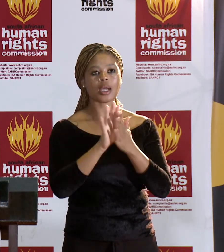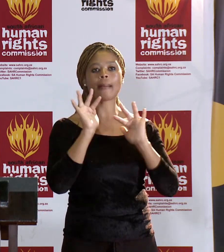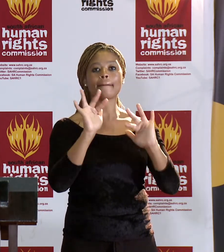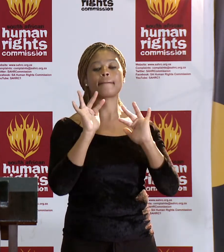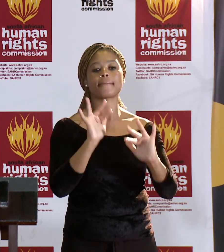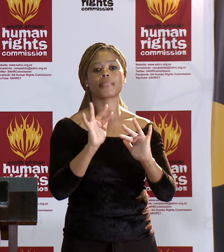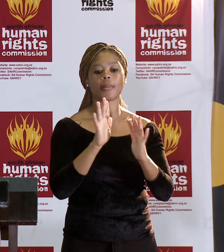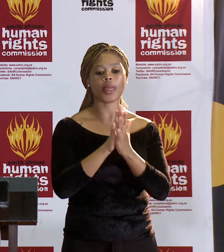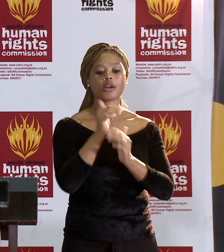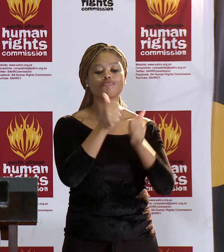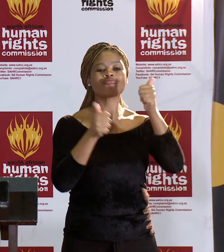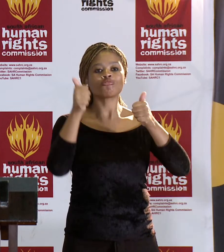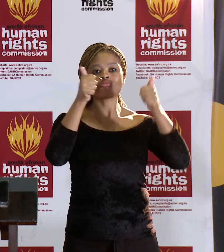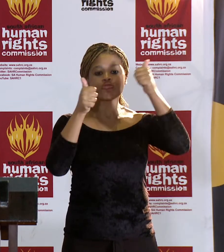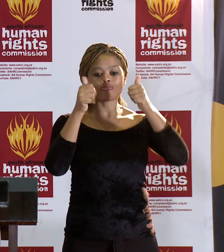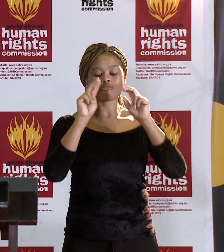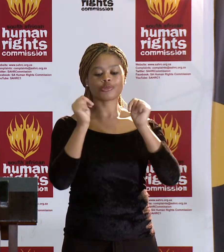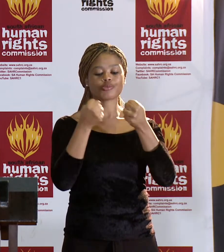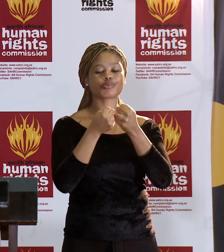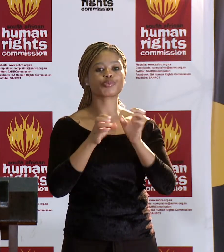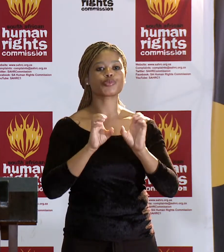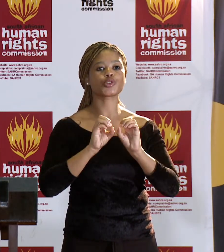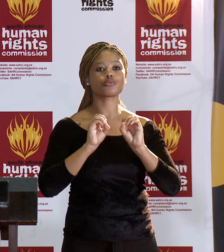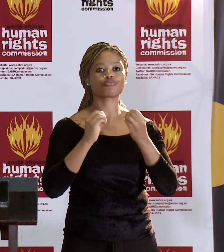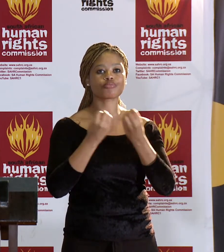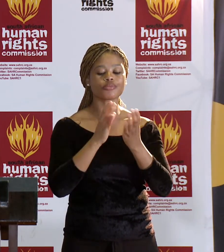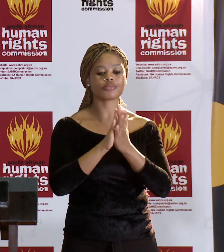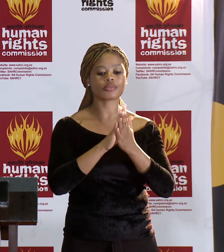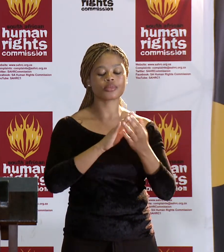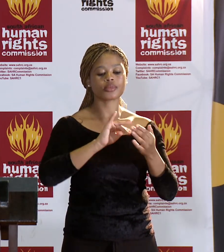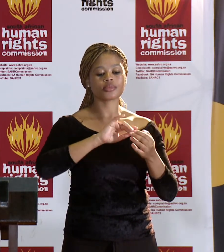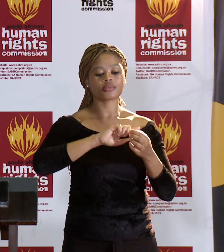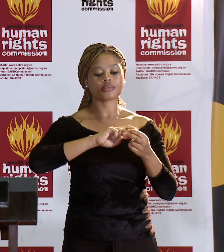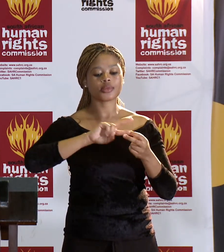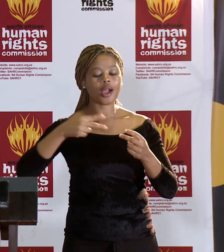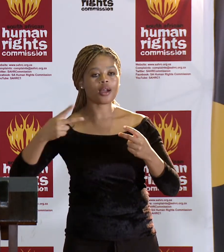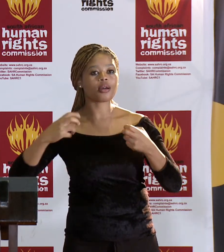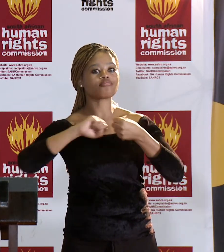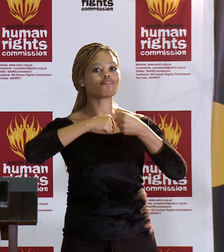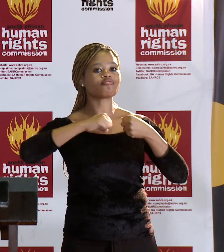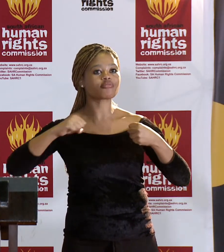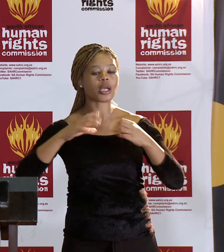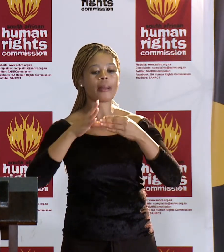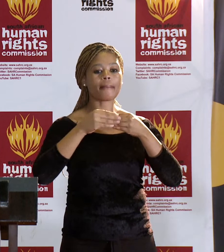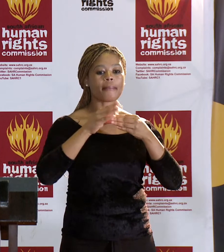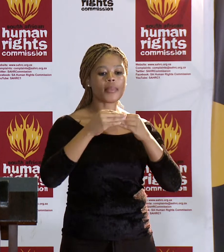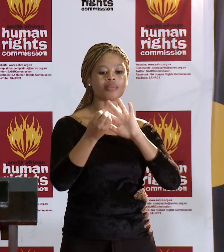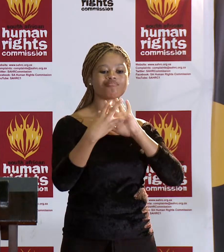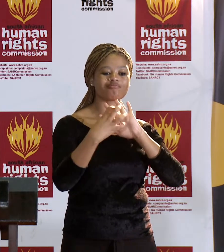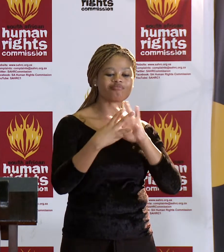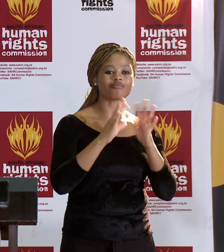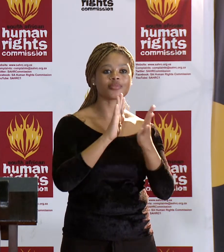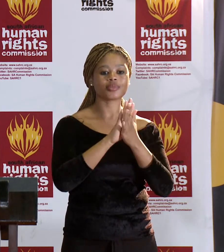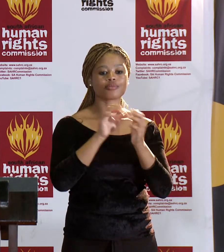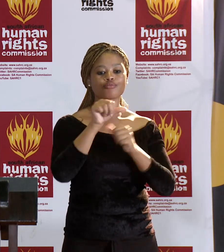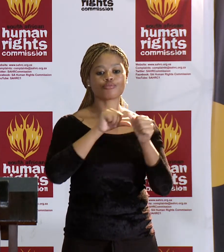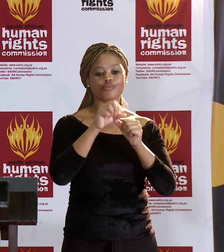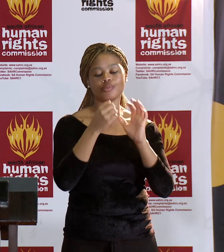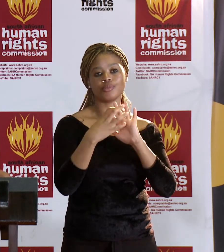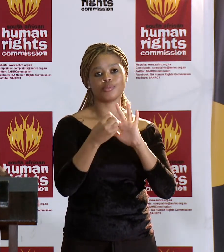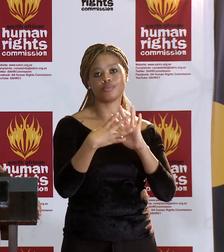entities, officials, international organizations and other stakeholders, members of various media houses and social